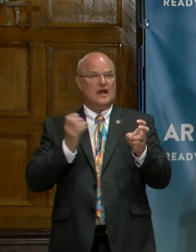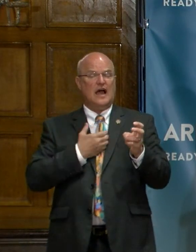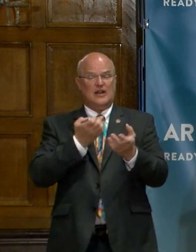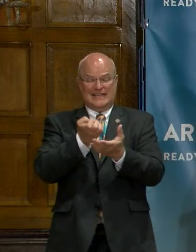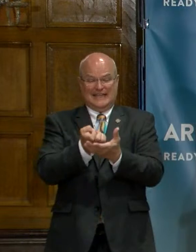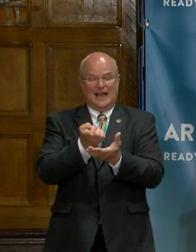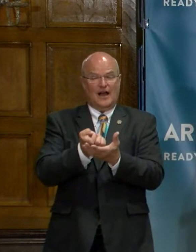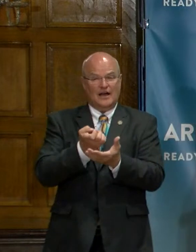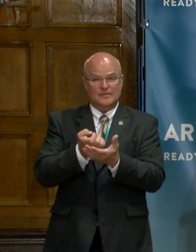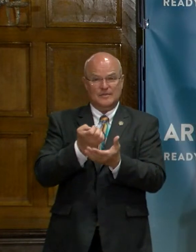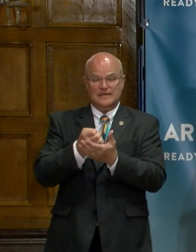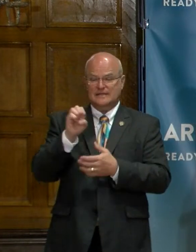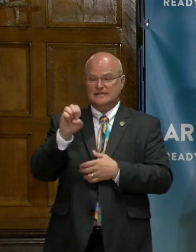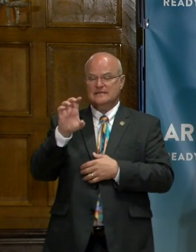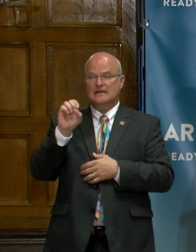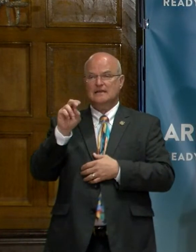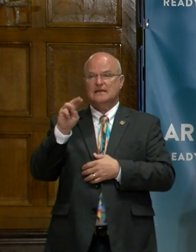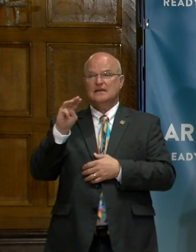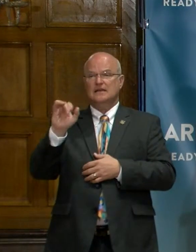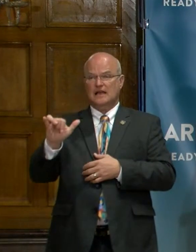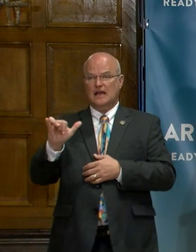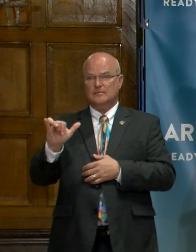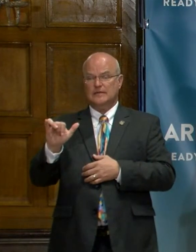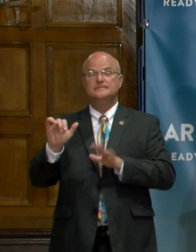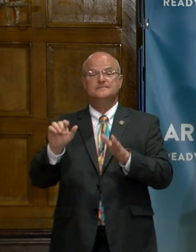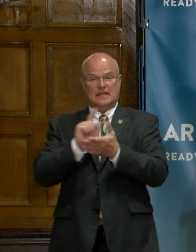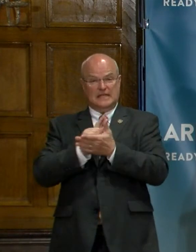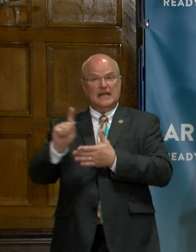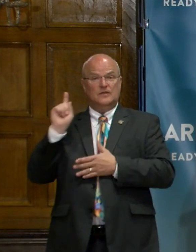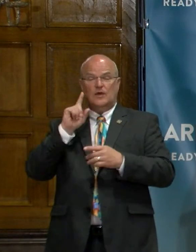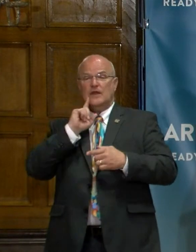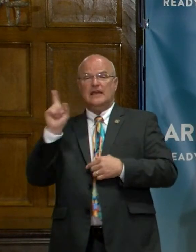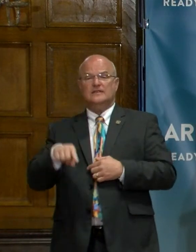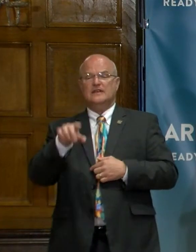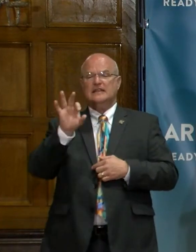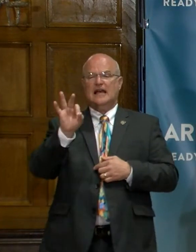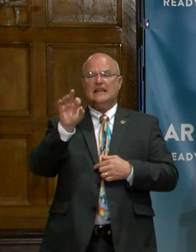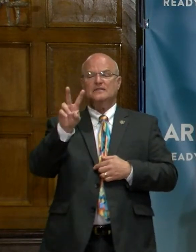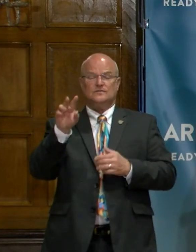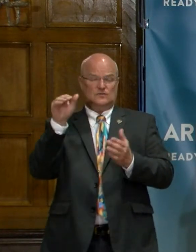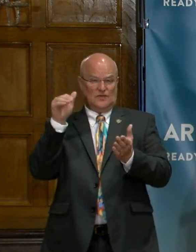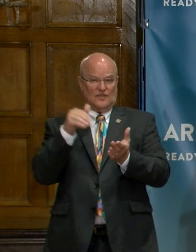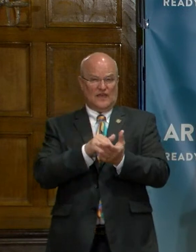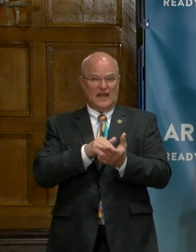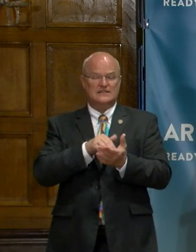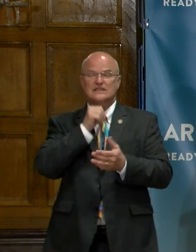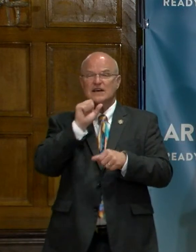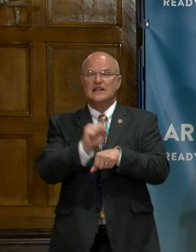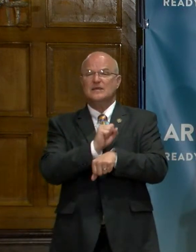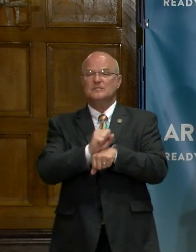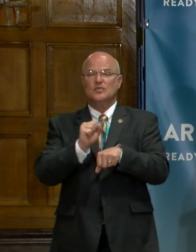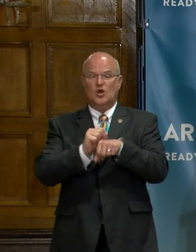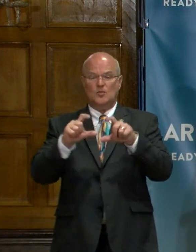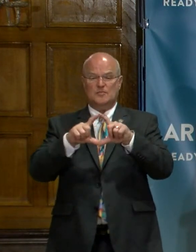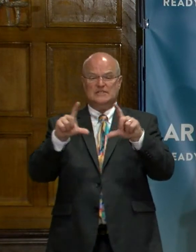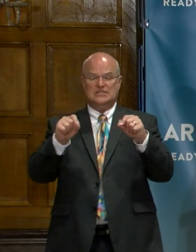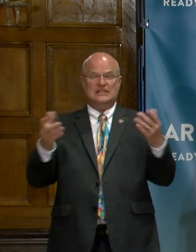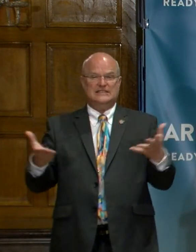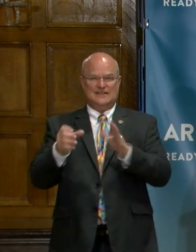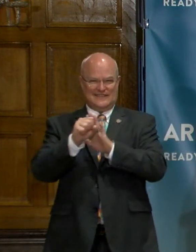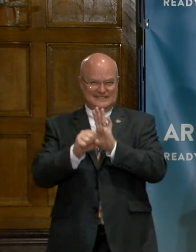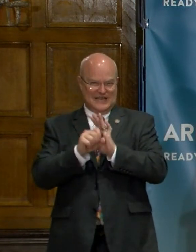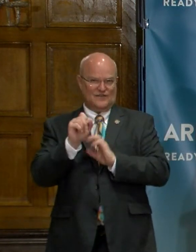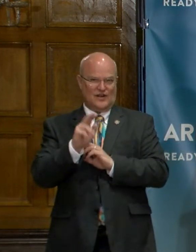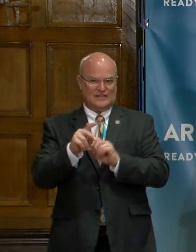our economy, this last week we issued 92,000 unemployment checks here in the state